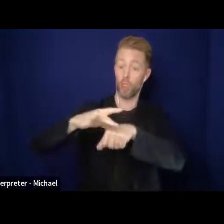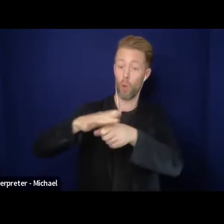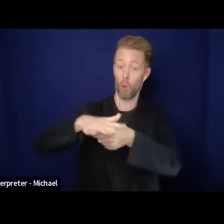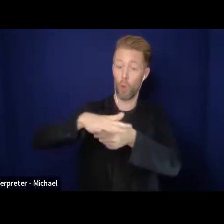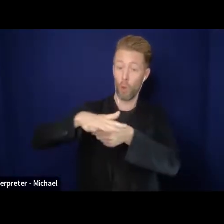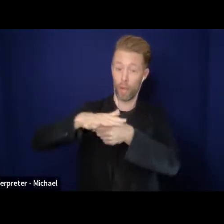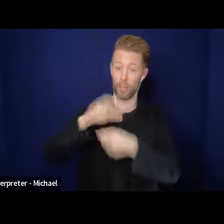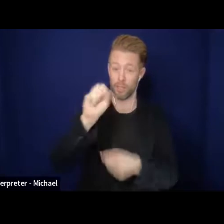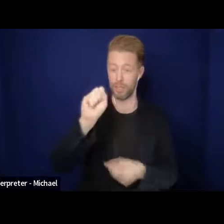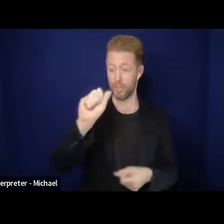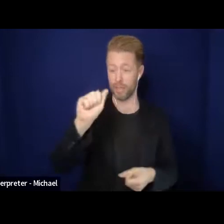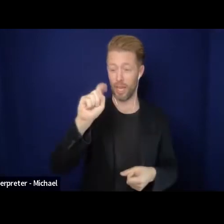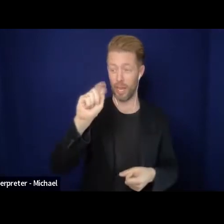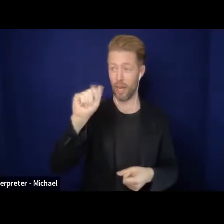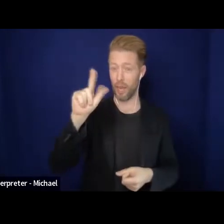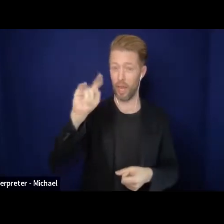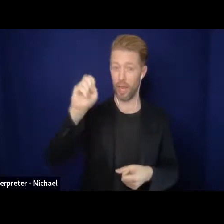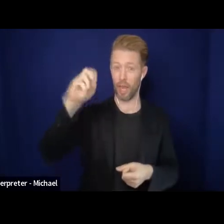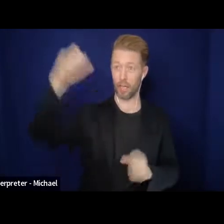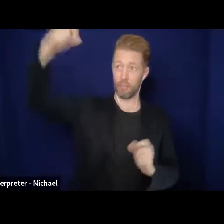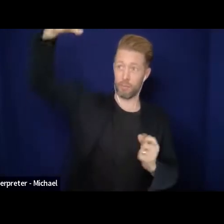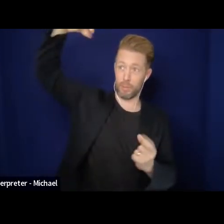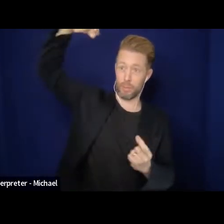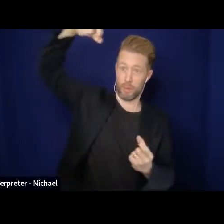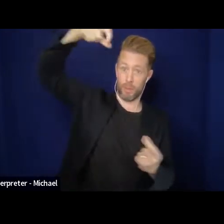in fact at that precise location.